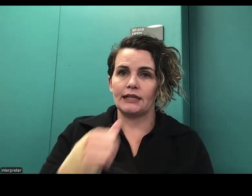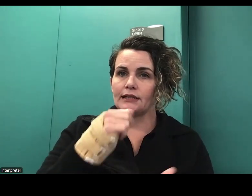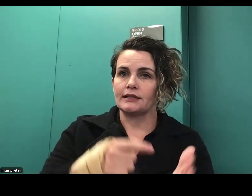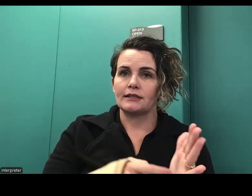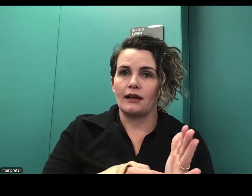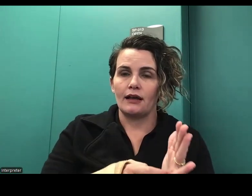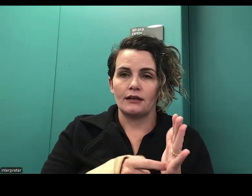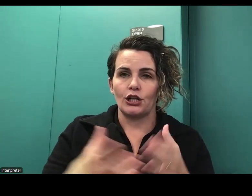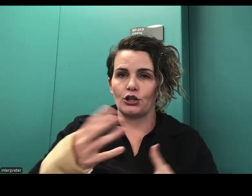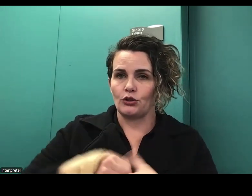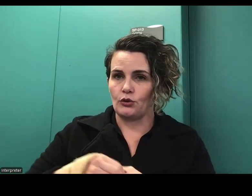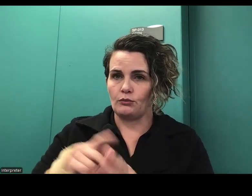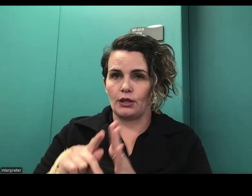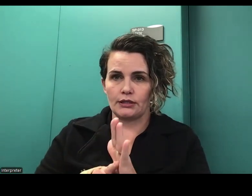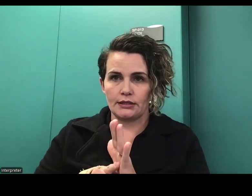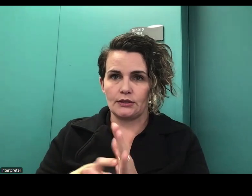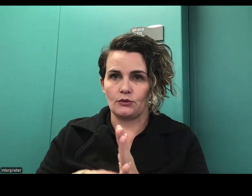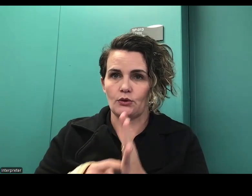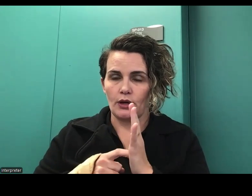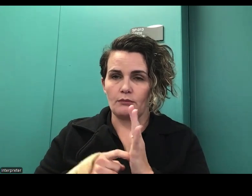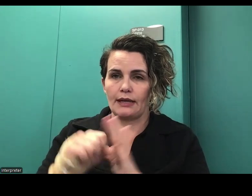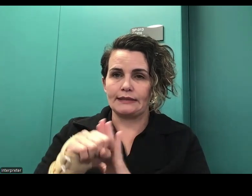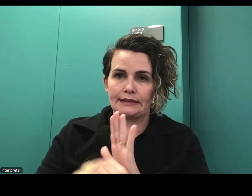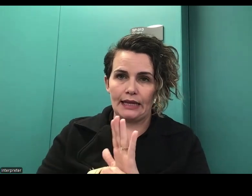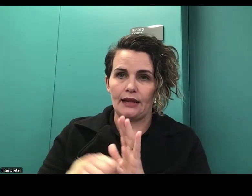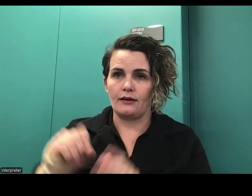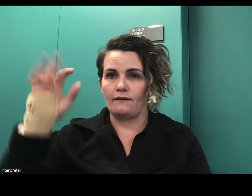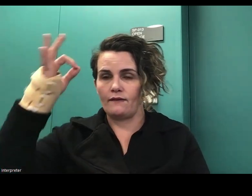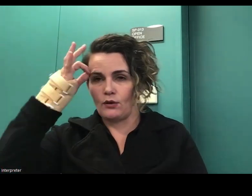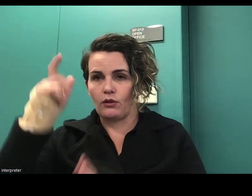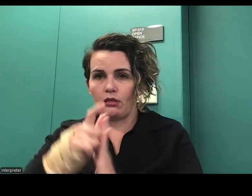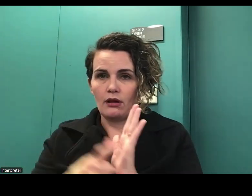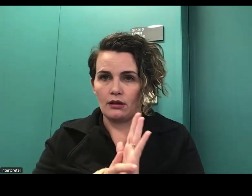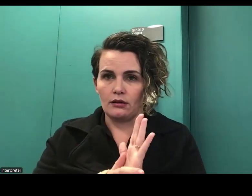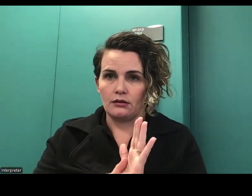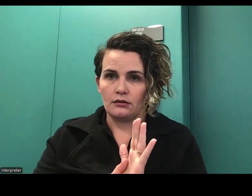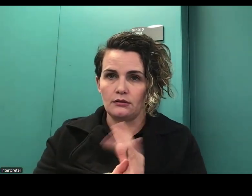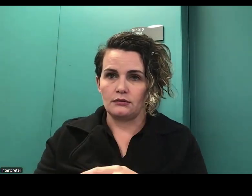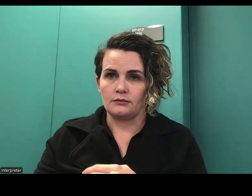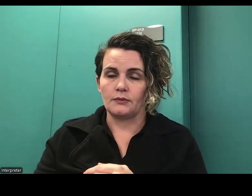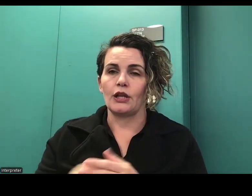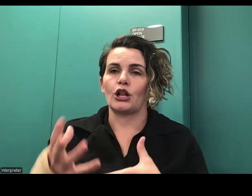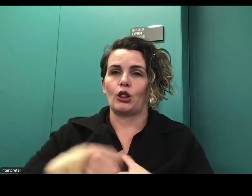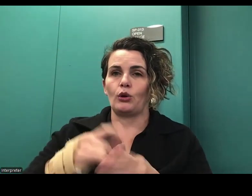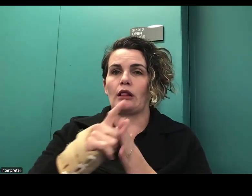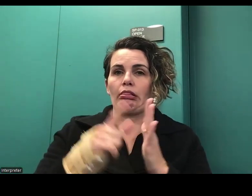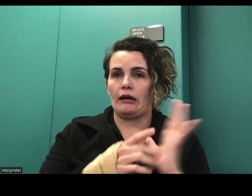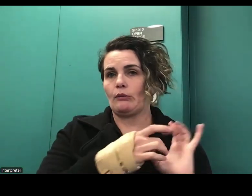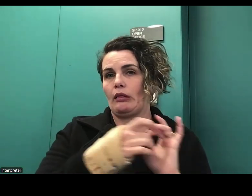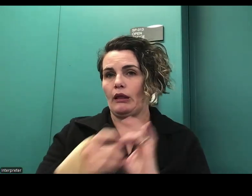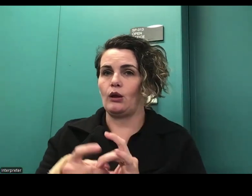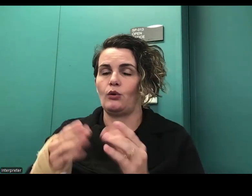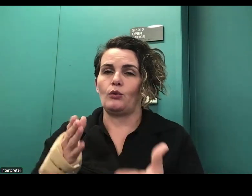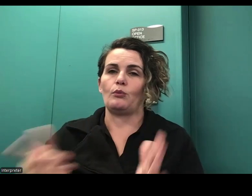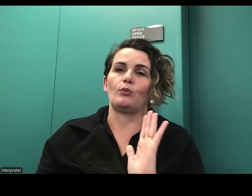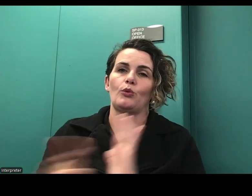or federal law, including laws related to prohibited discrimination or harassment. So all the ones that I have